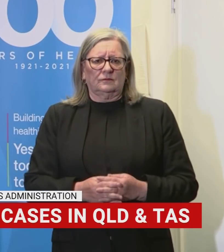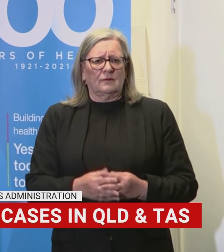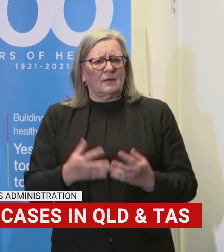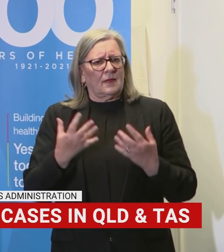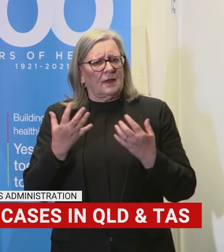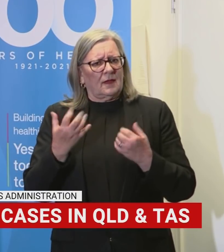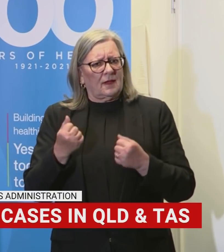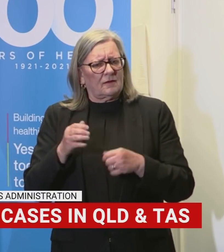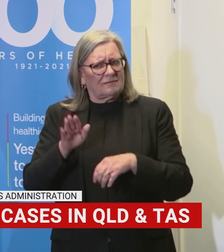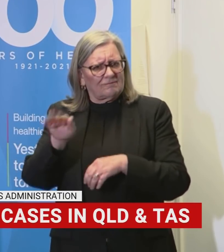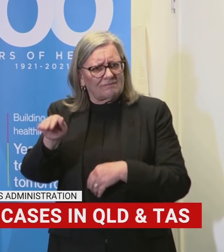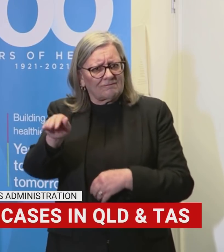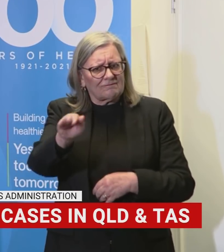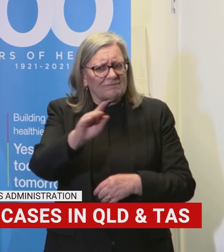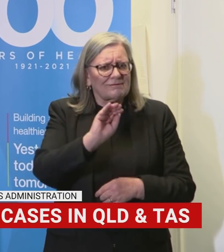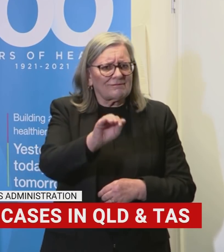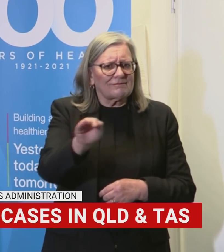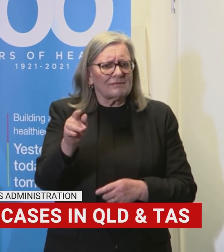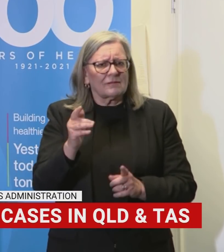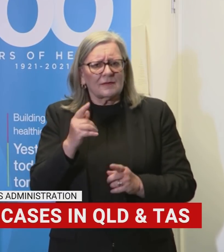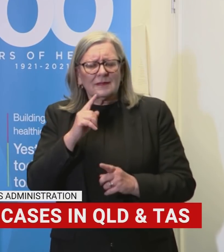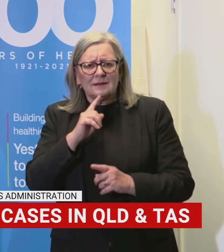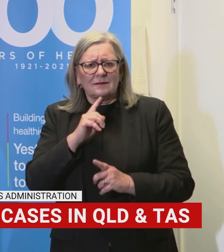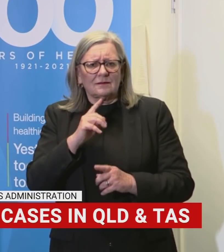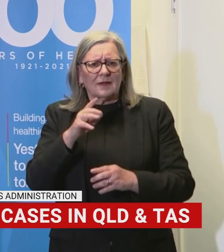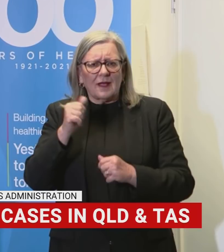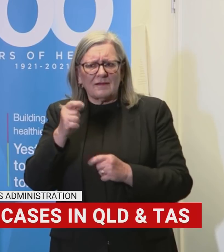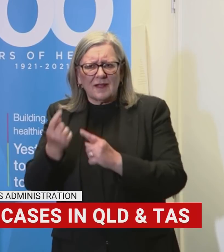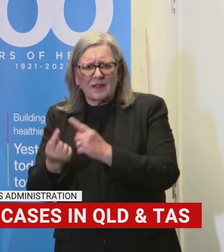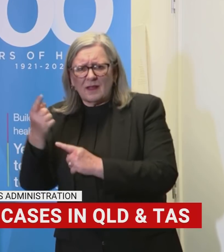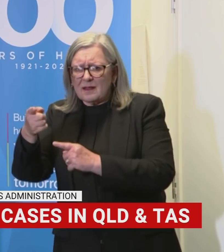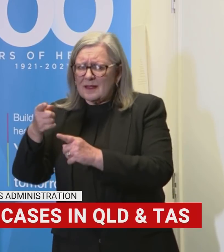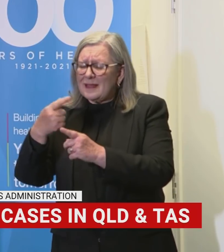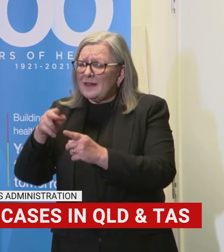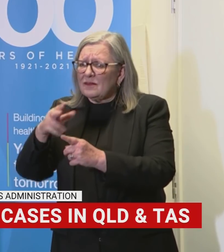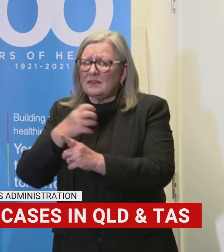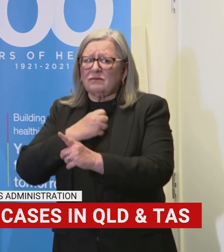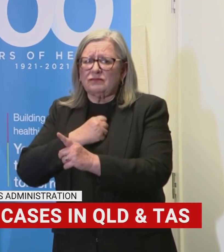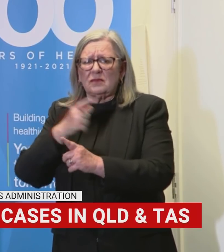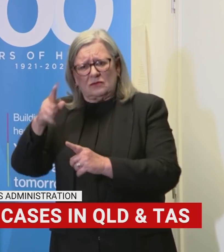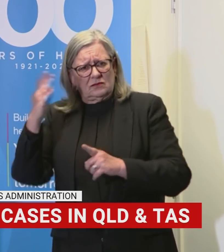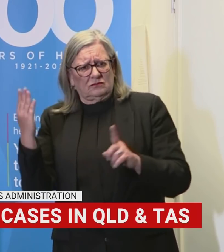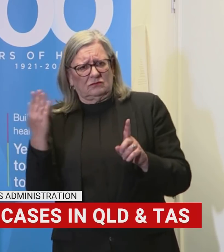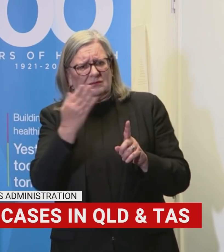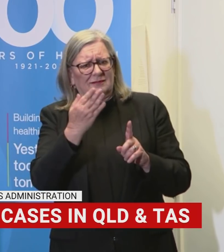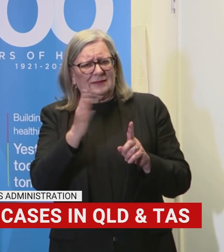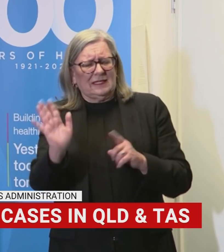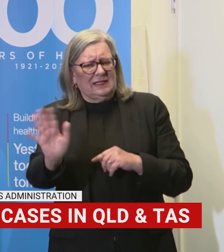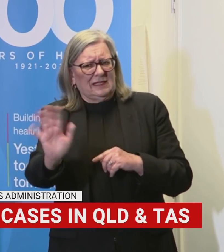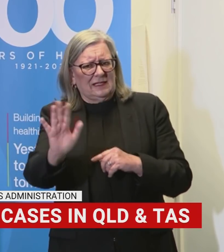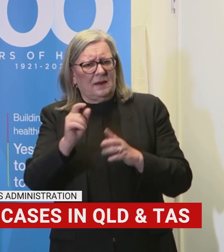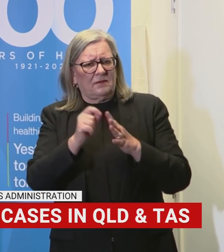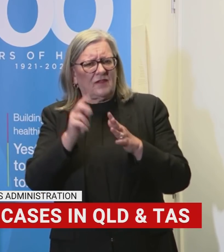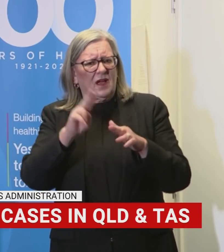to similar sorts of products or vaccines before, don't get vaccinated with the Pfizer vaccine. And that, again, is consistent with the